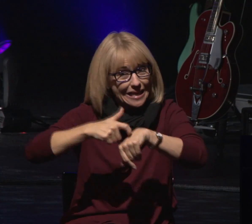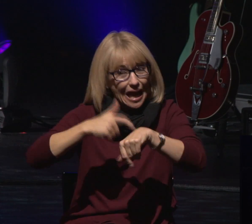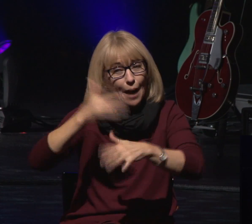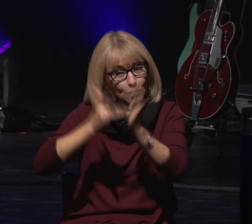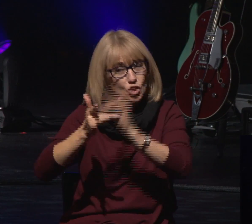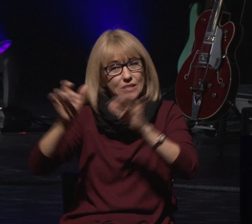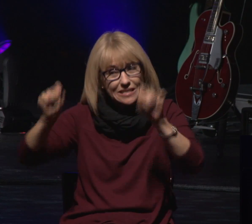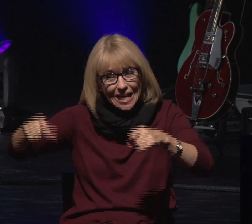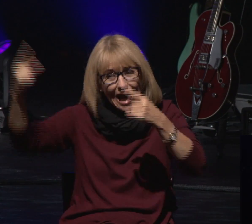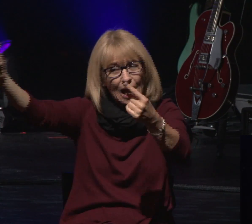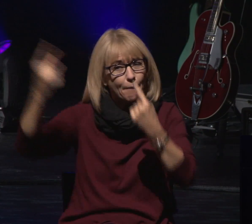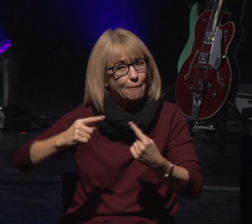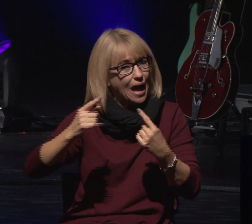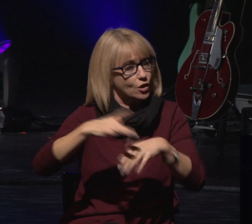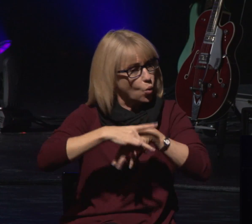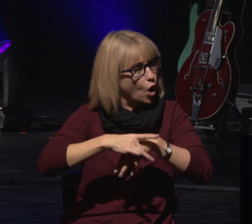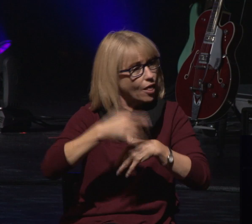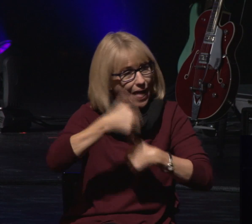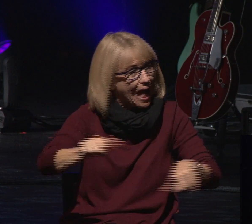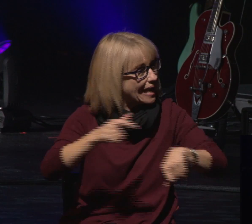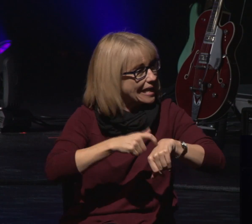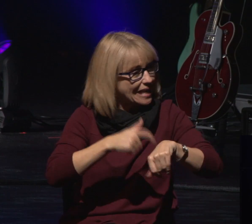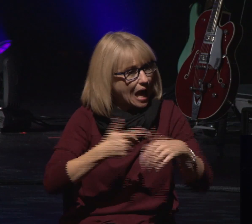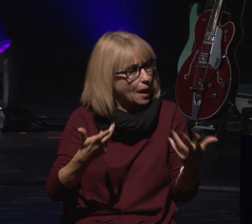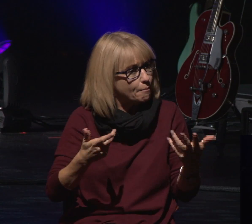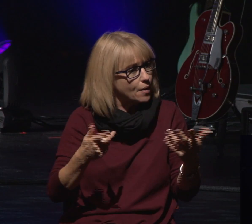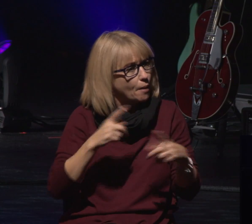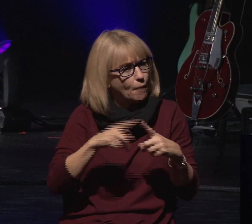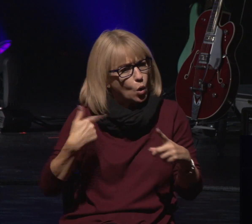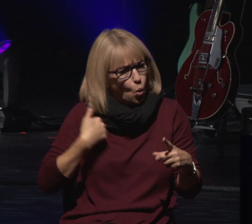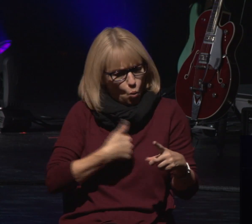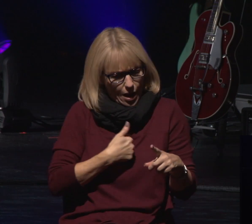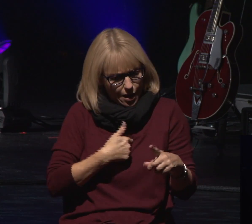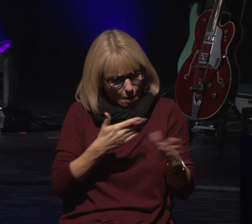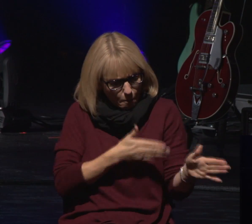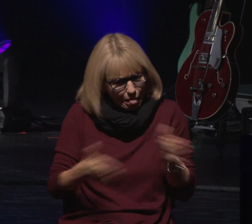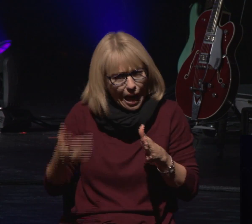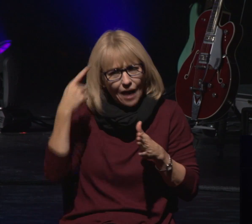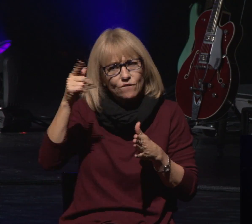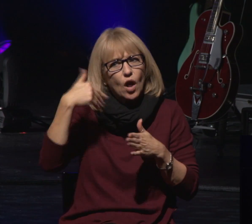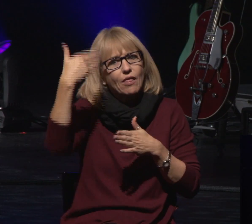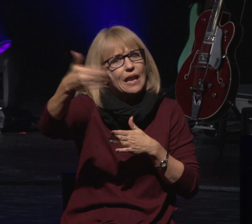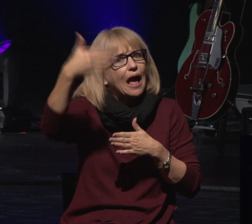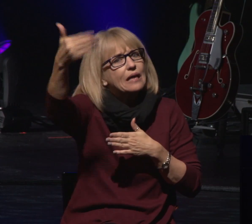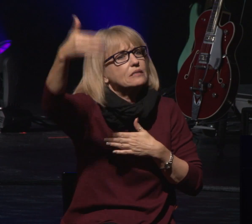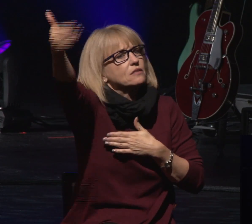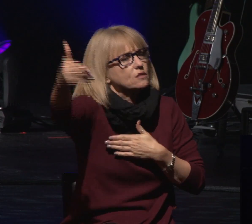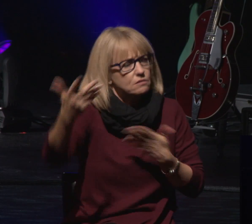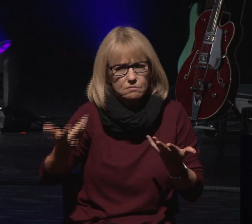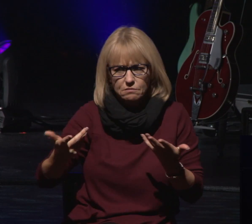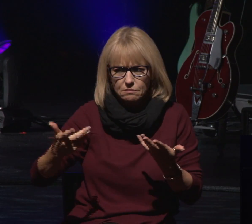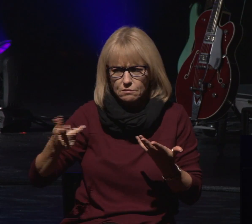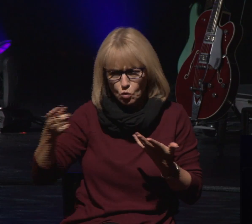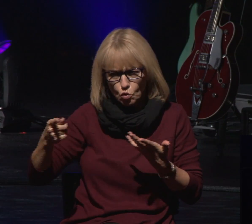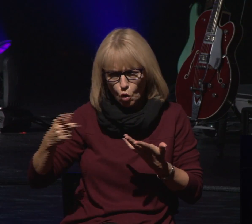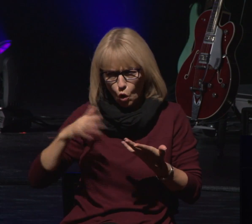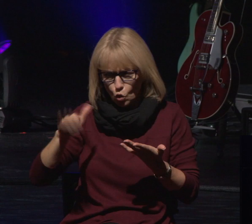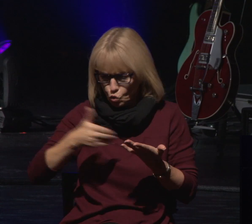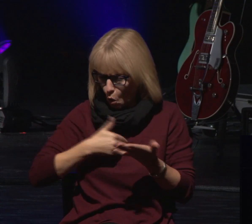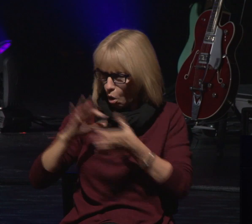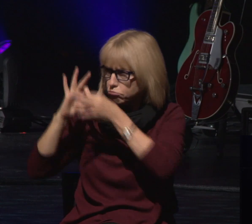matter what. And what are you doing investing in the next generation ahead of us? And how are you, as your soul, right with God